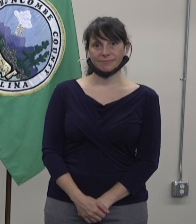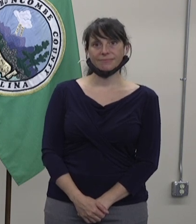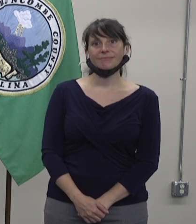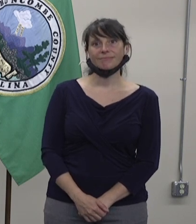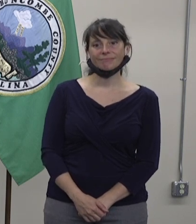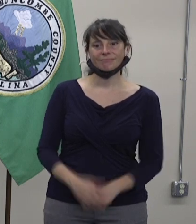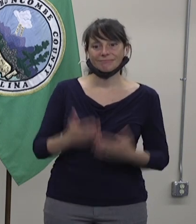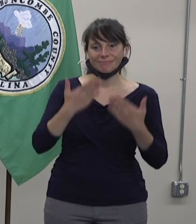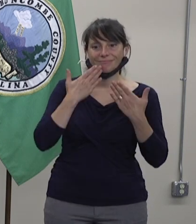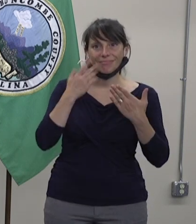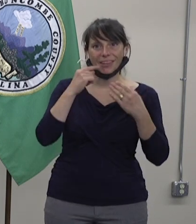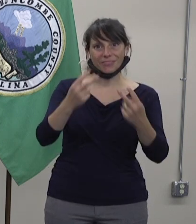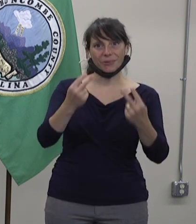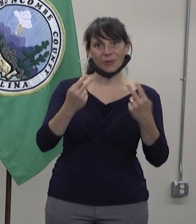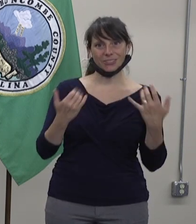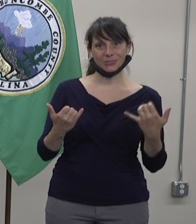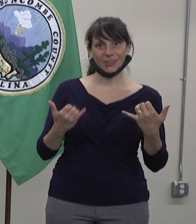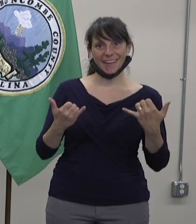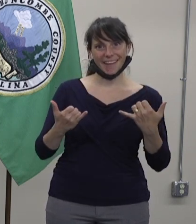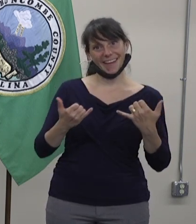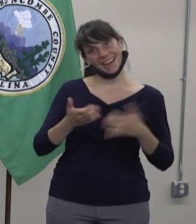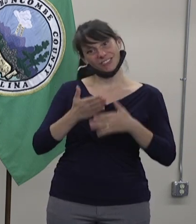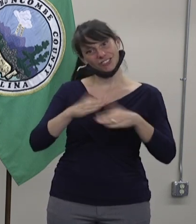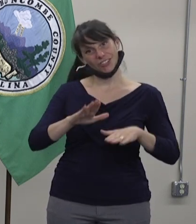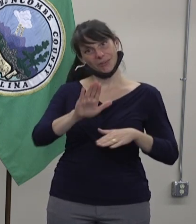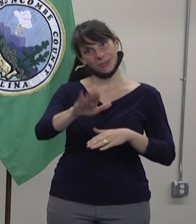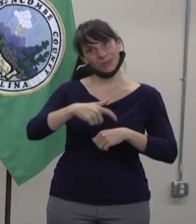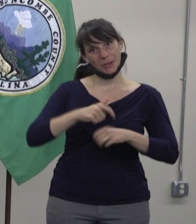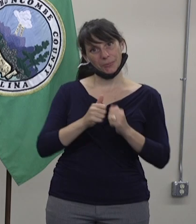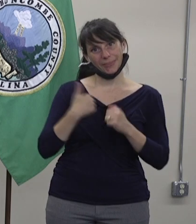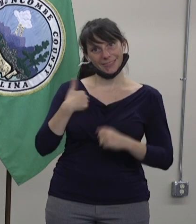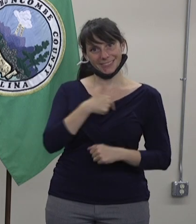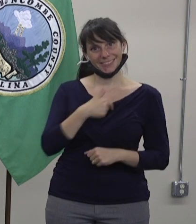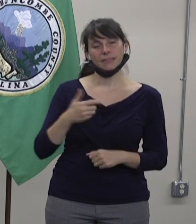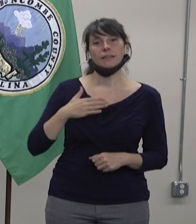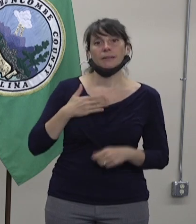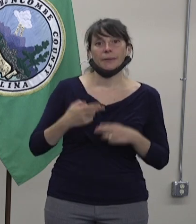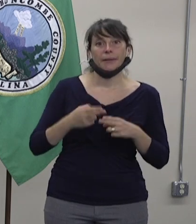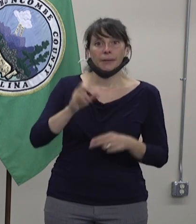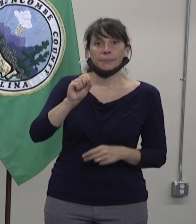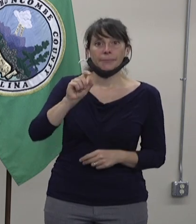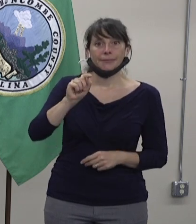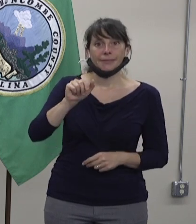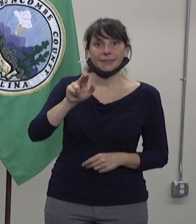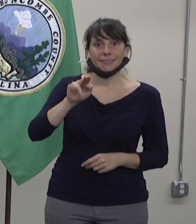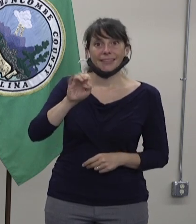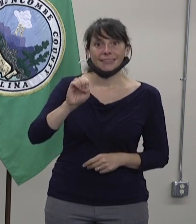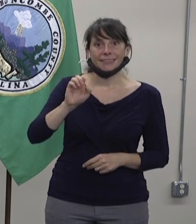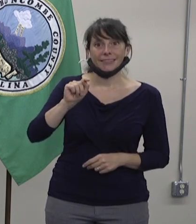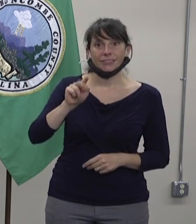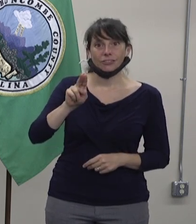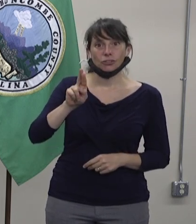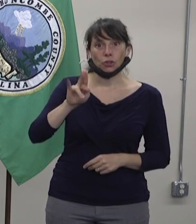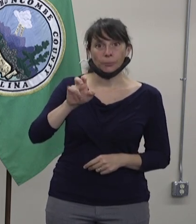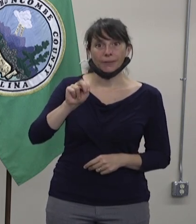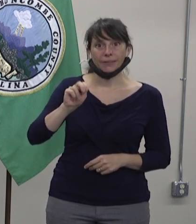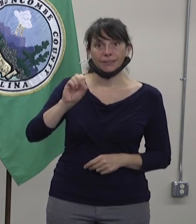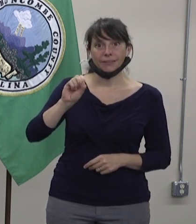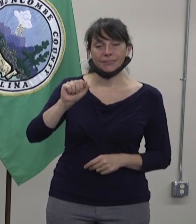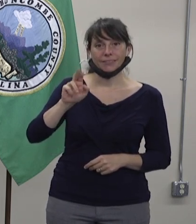Thank you for tuning in today and sharing your time with us. I'm Stacie Turpin Saunders, your Health Director for Buncombe